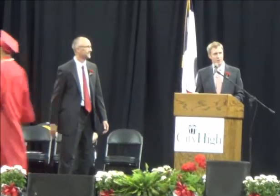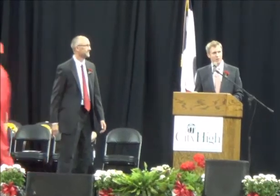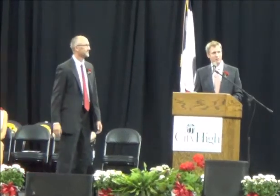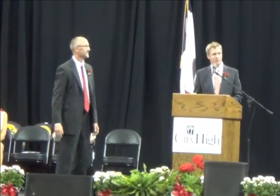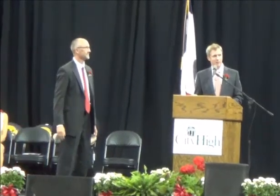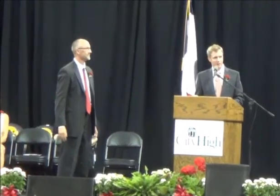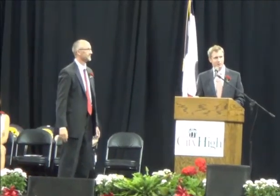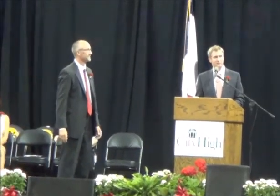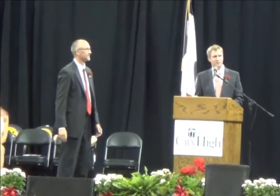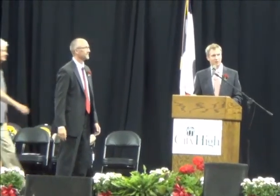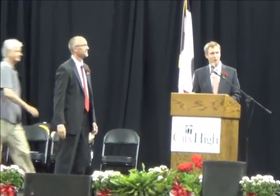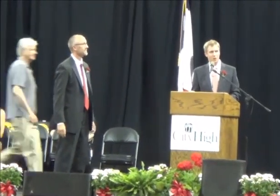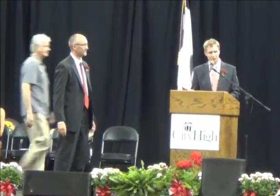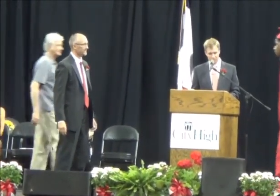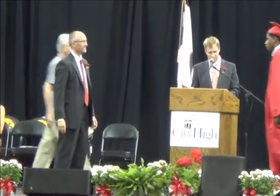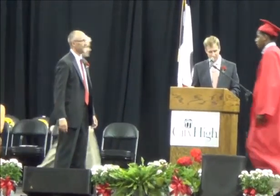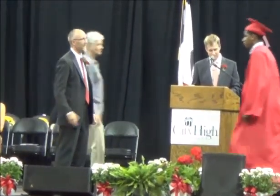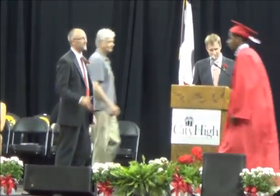Jamardi S.